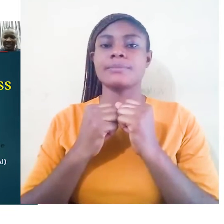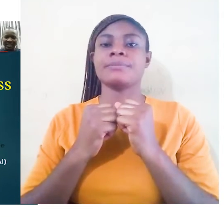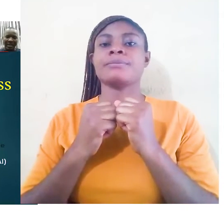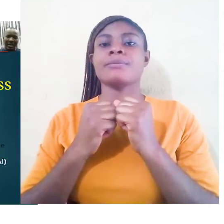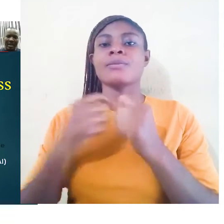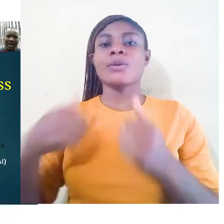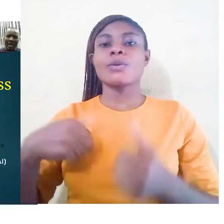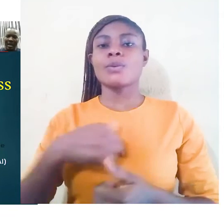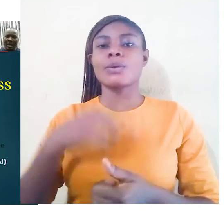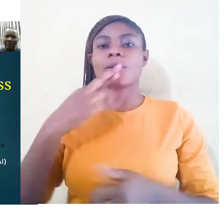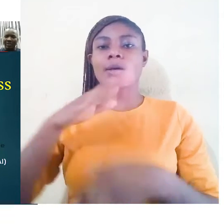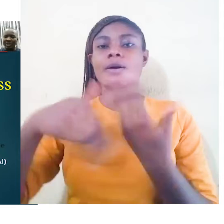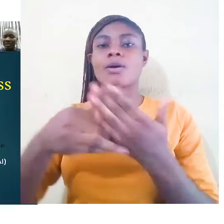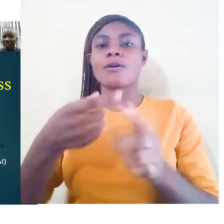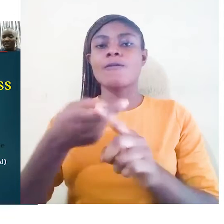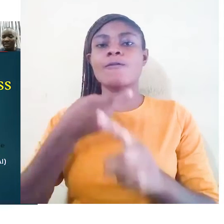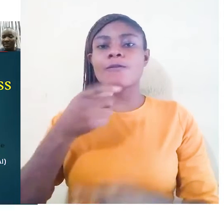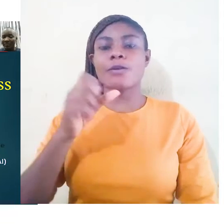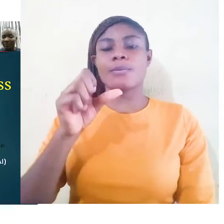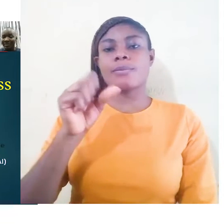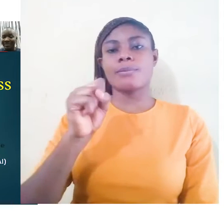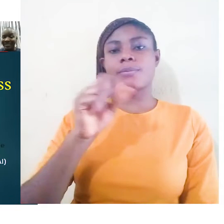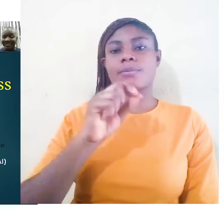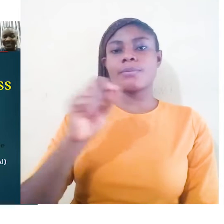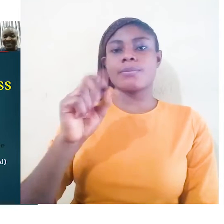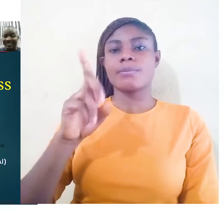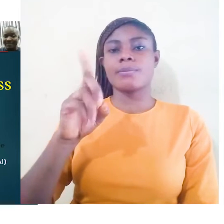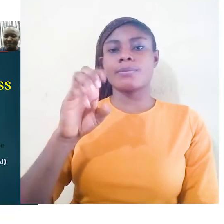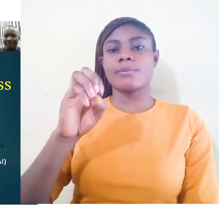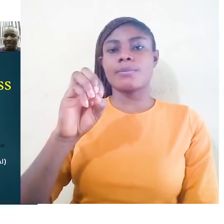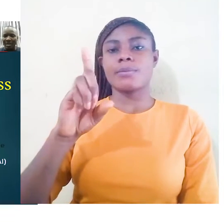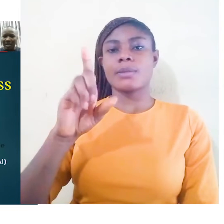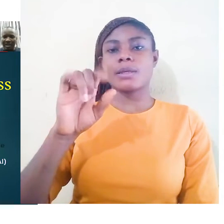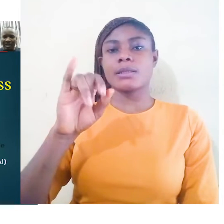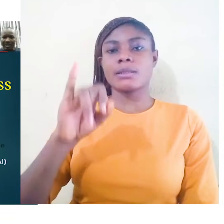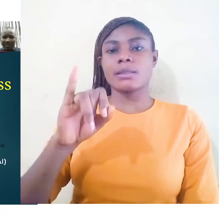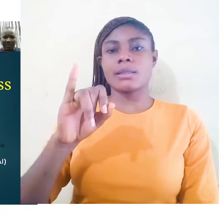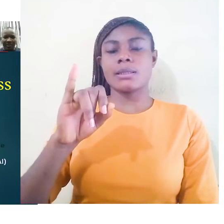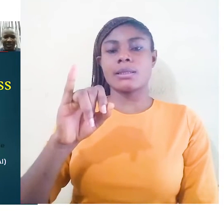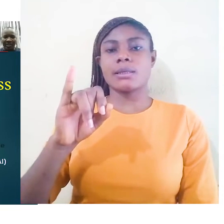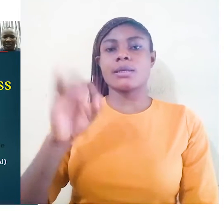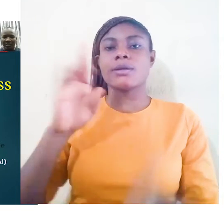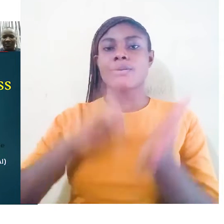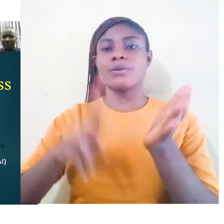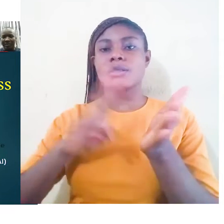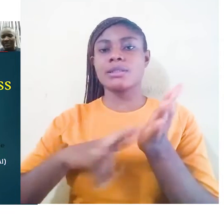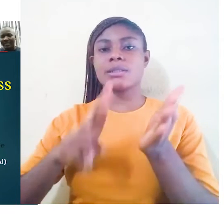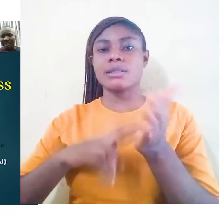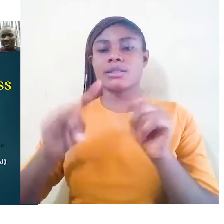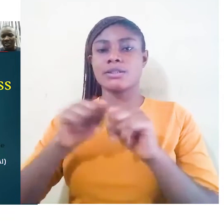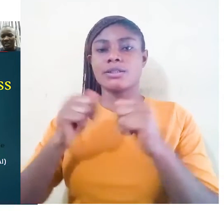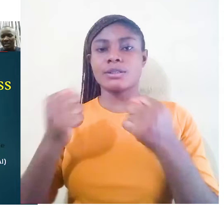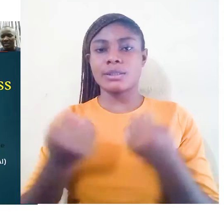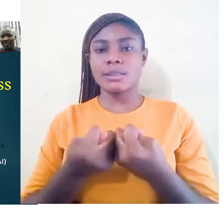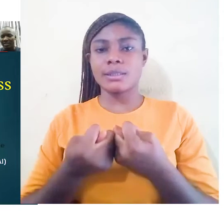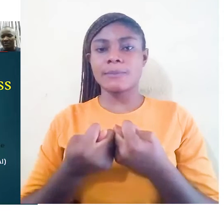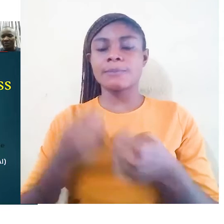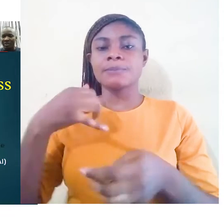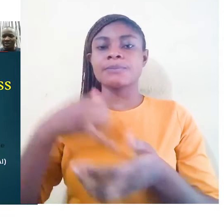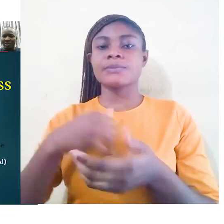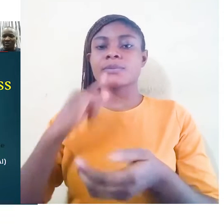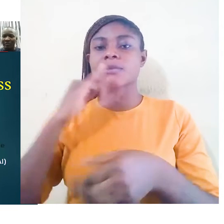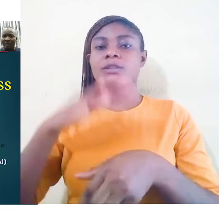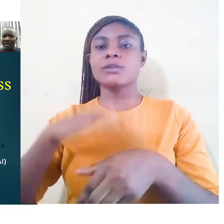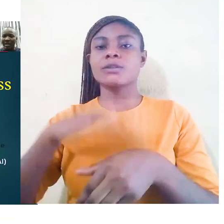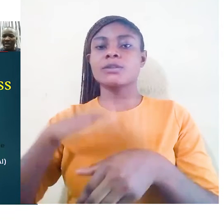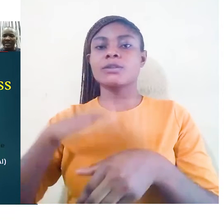and Endangered Language Initiative research team. It's on the occasion of the first Indigenous Hands and